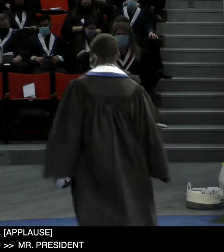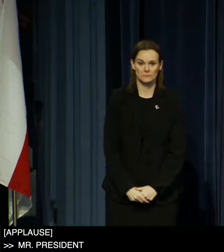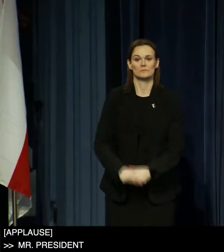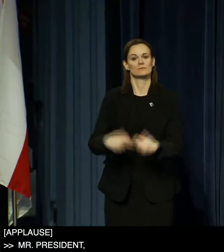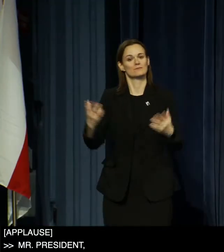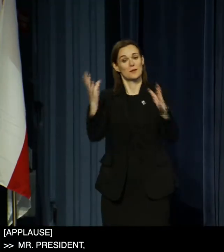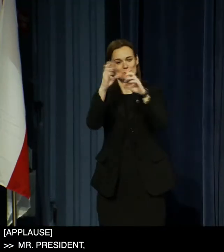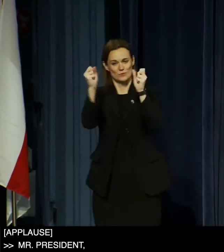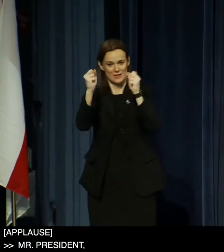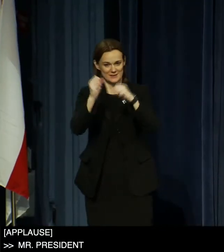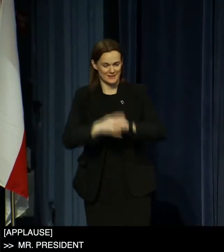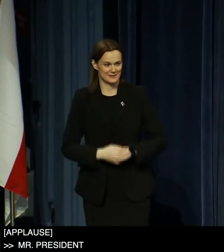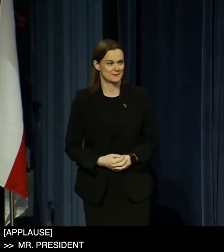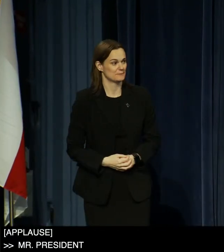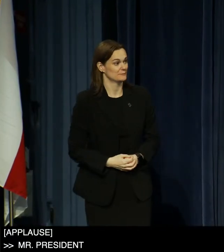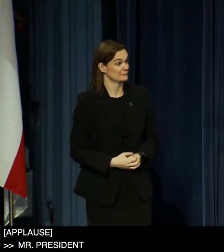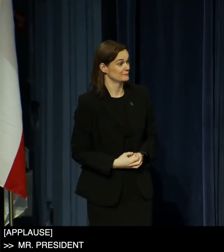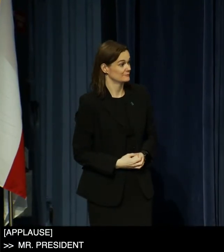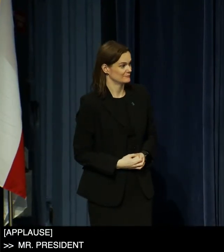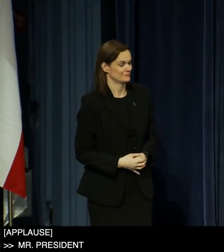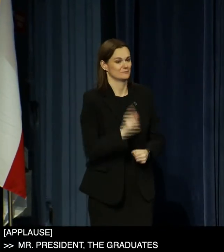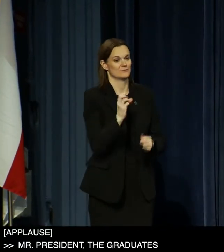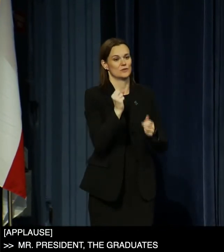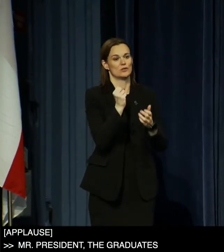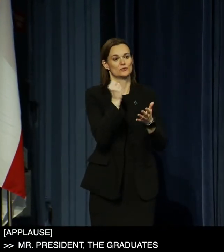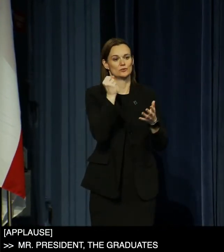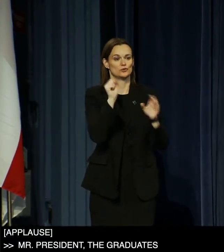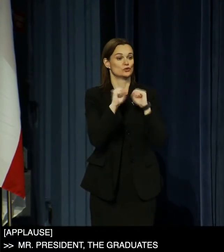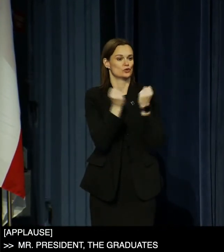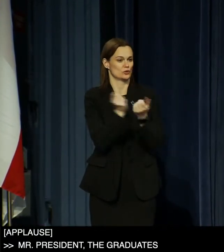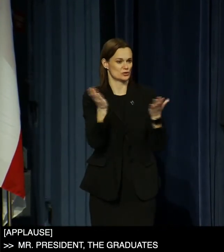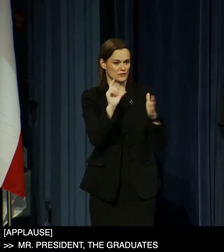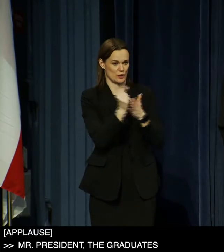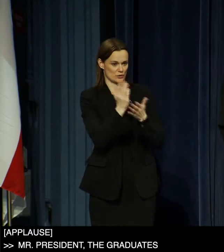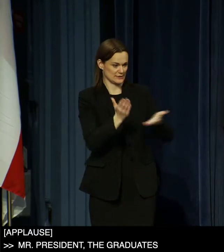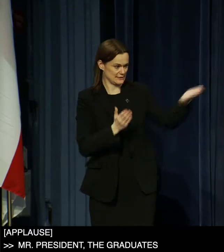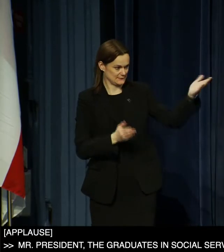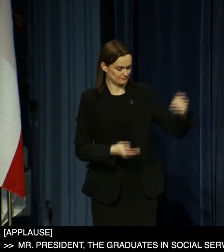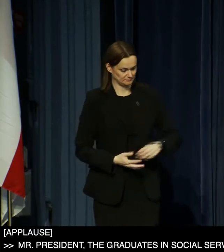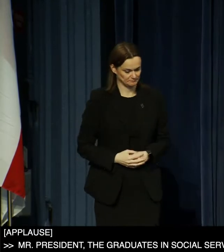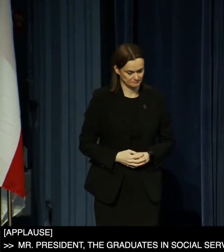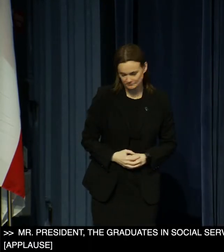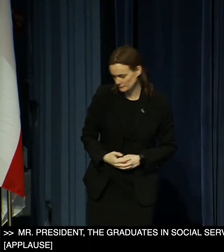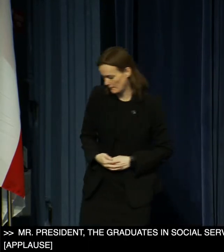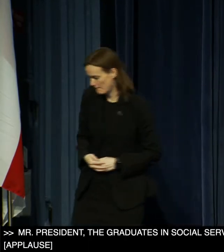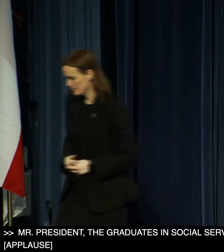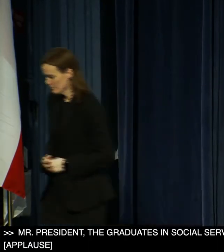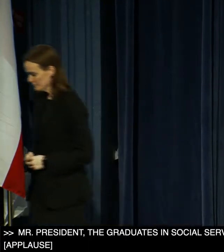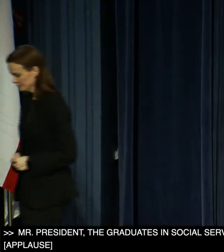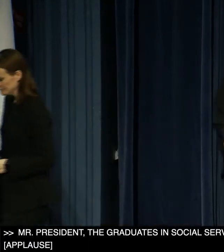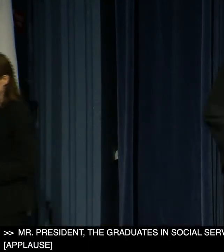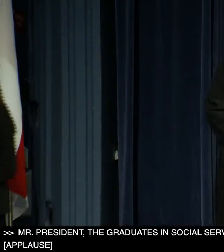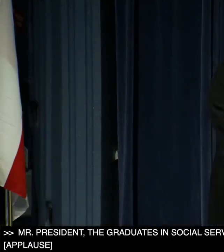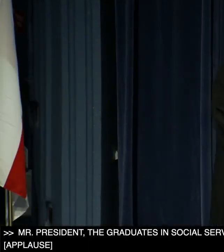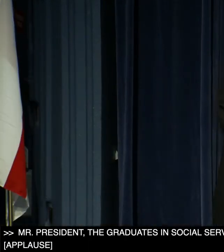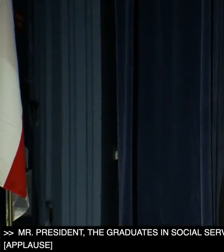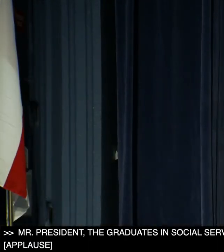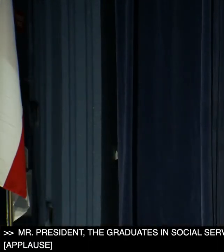first graduation. If you are a past graduate of this Nova Scotia Community College or one of our internal programs